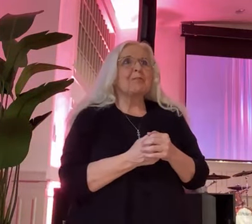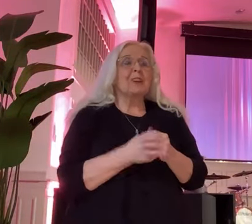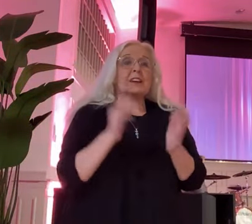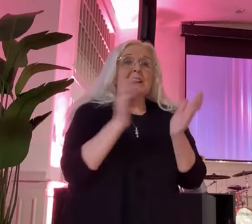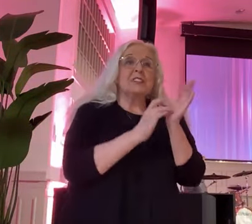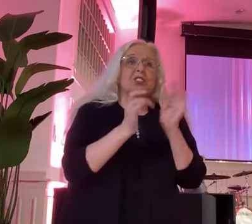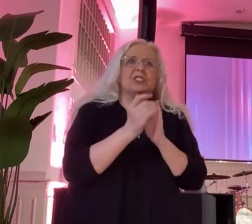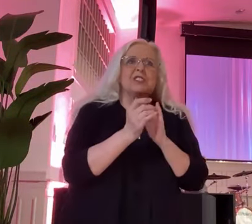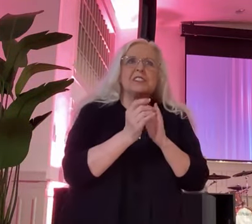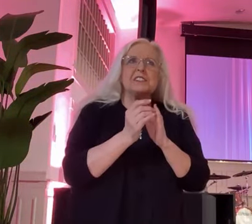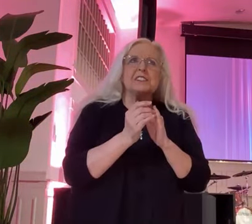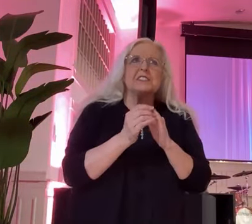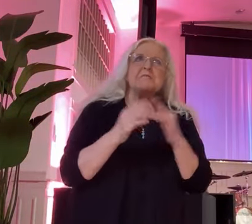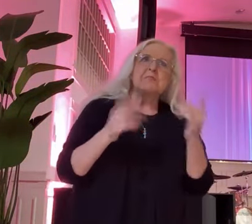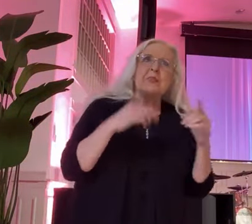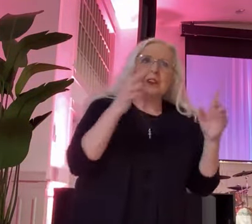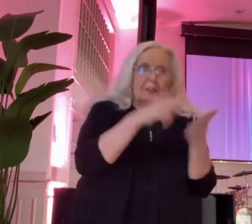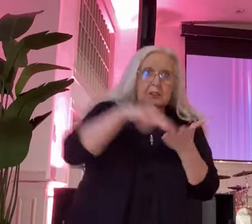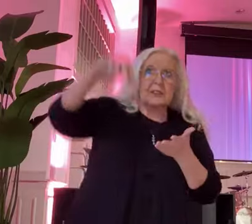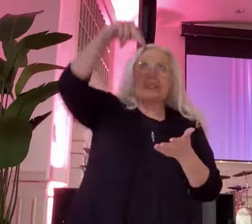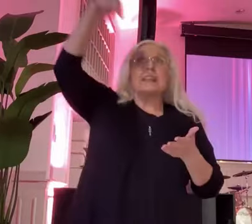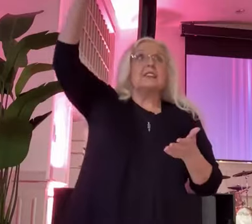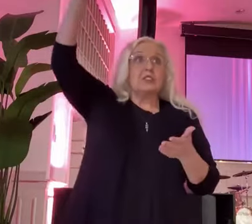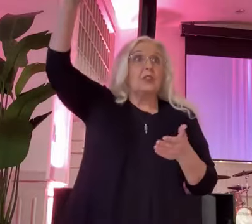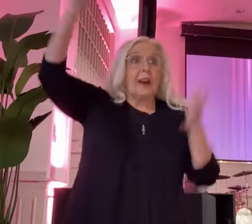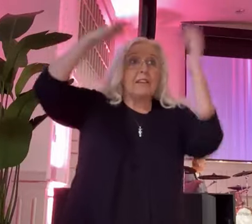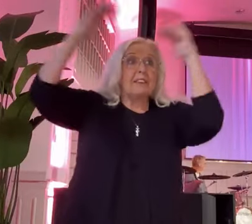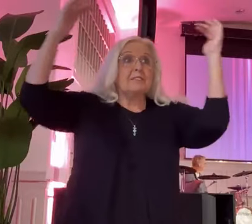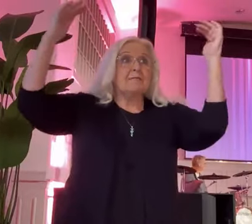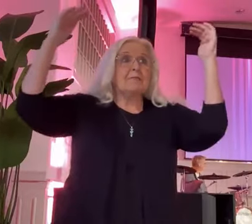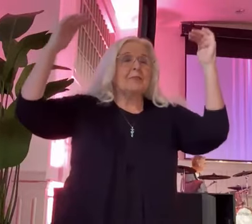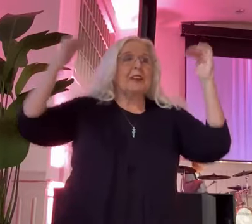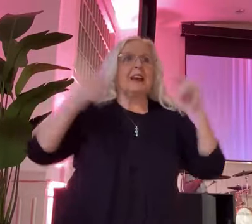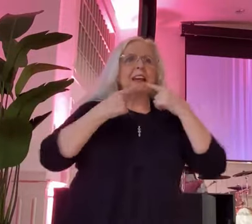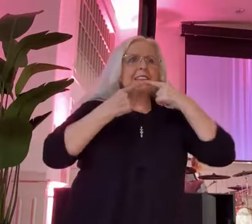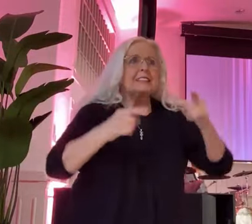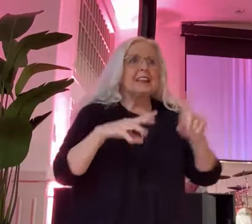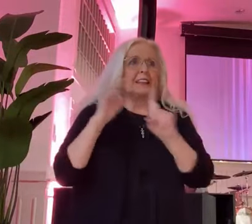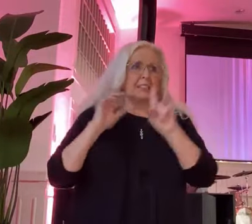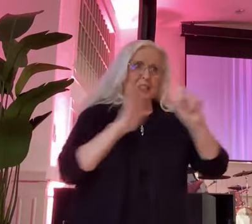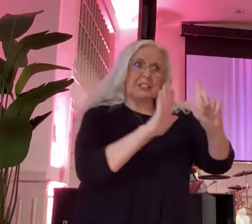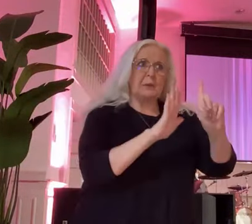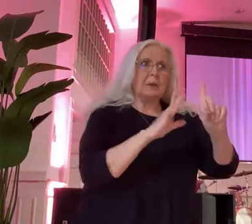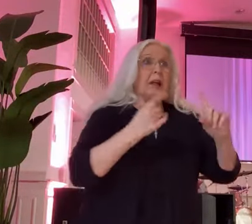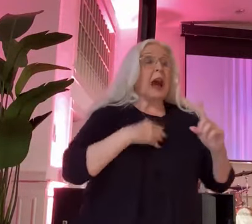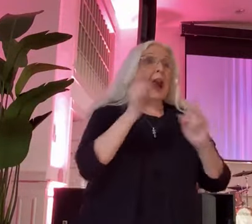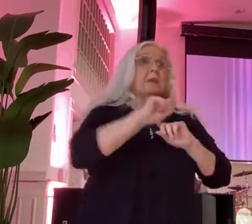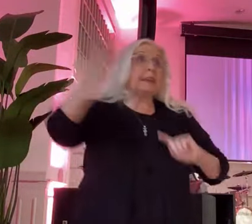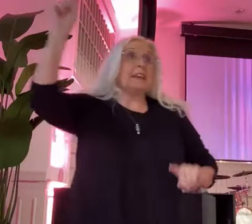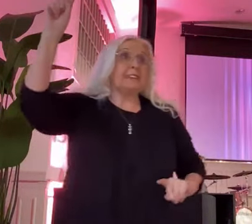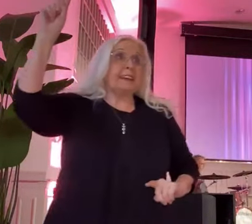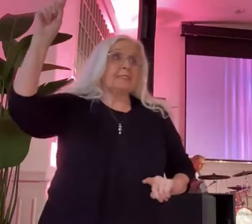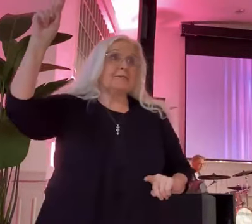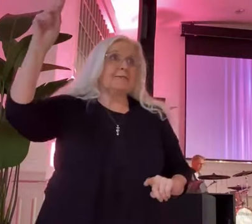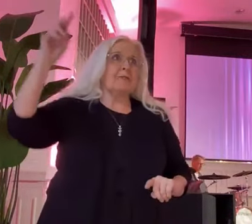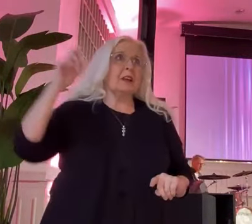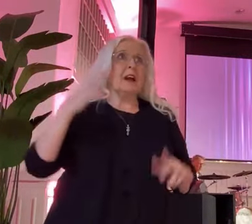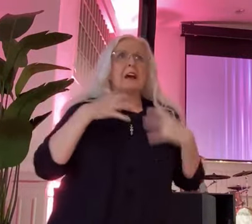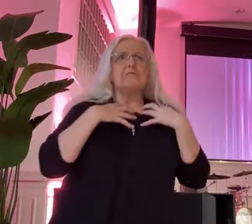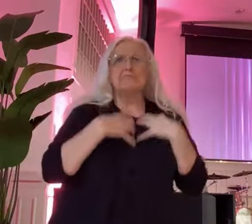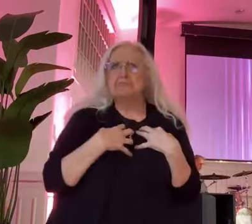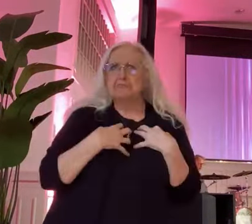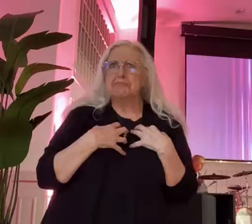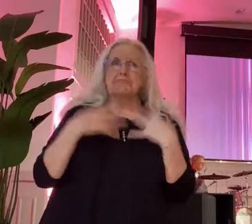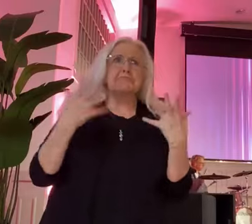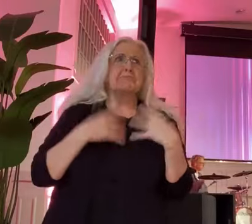And Jesus is about to ascend back into heaven, and he's telling the disciples, I'm leaving, and they're disappointed